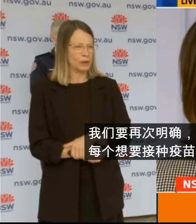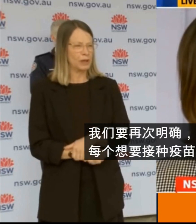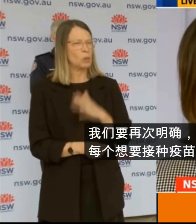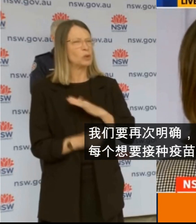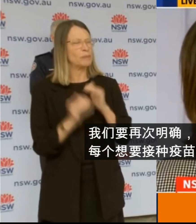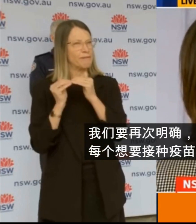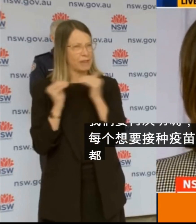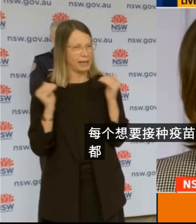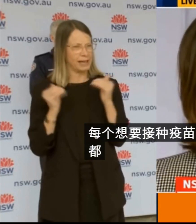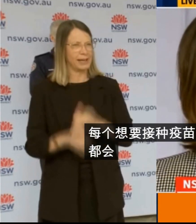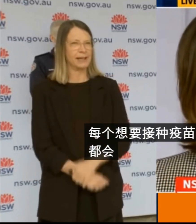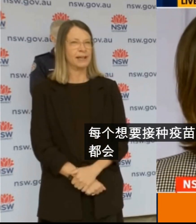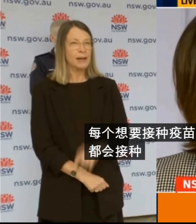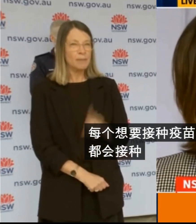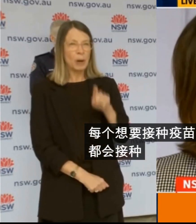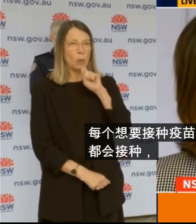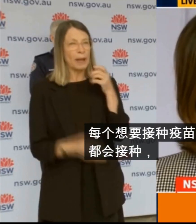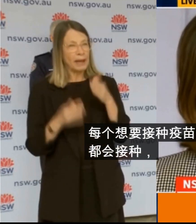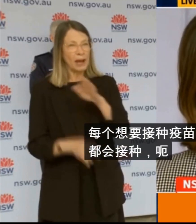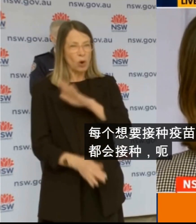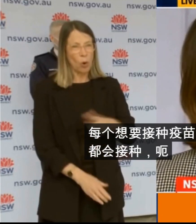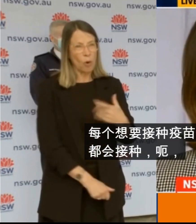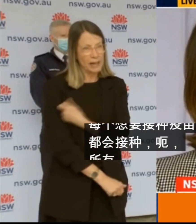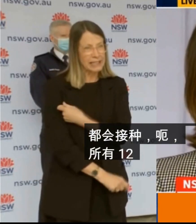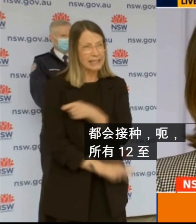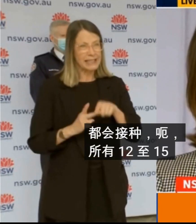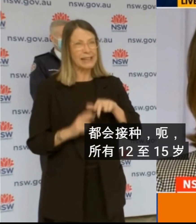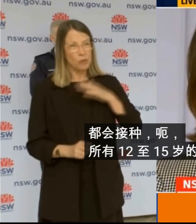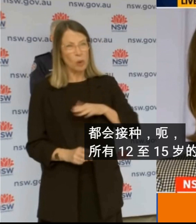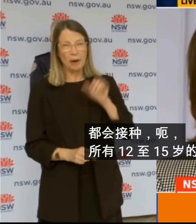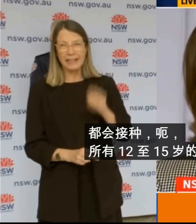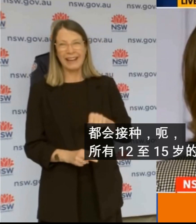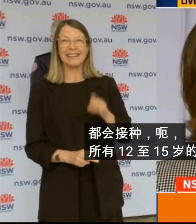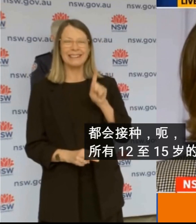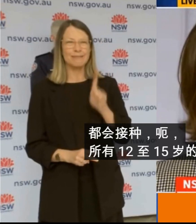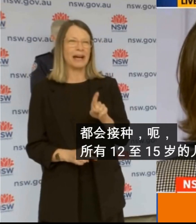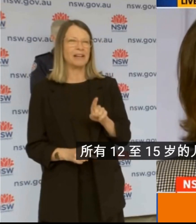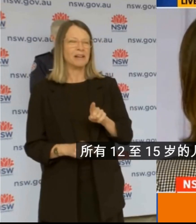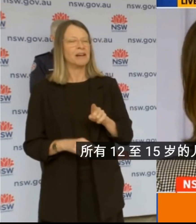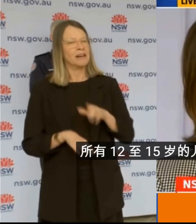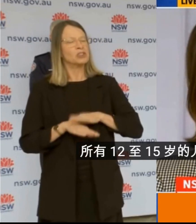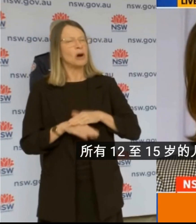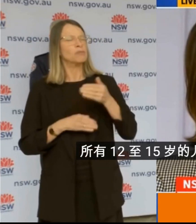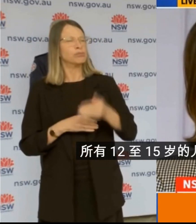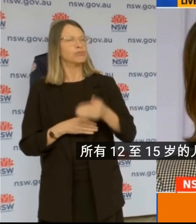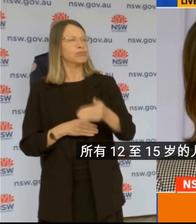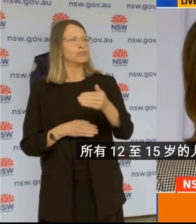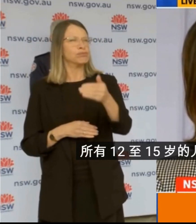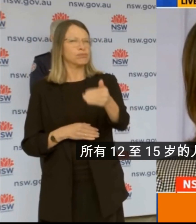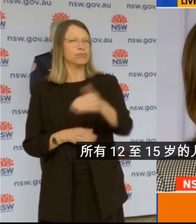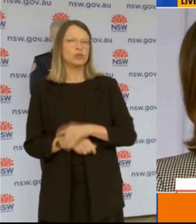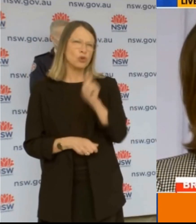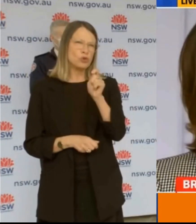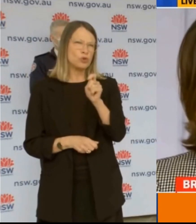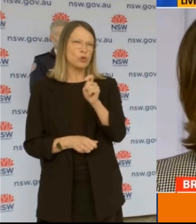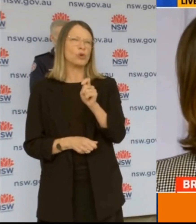to get a vaccine will get one. It is just a matter of time before all 12 to 15-year-old children will be generally